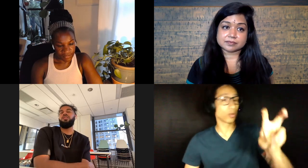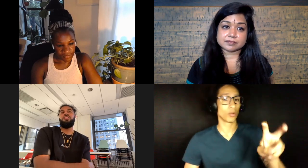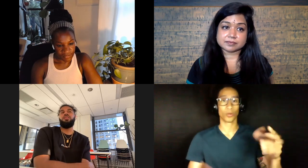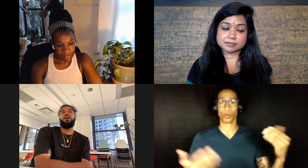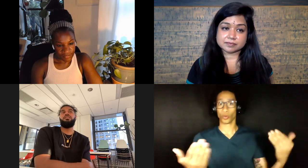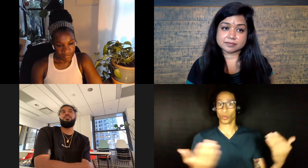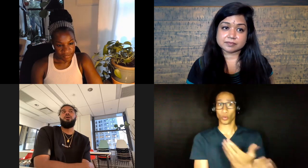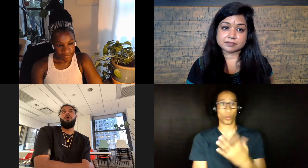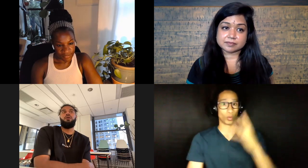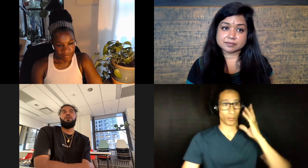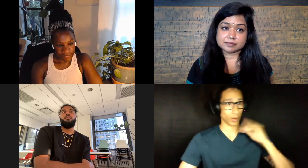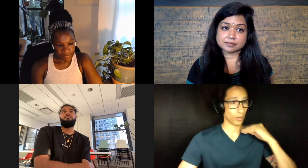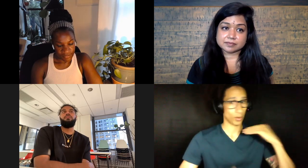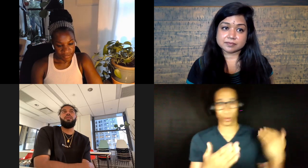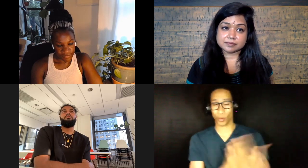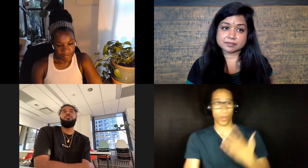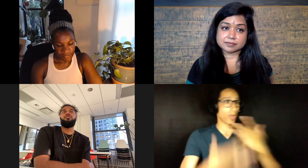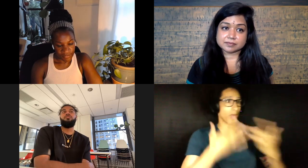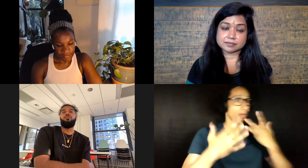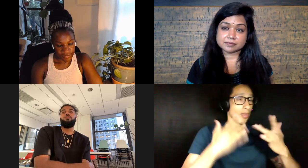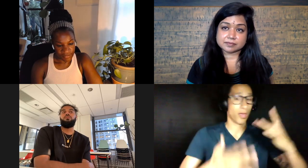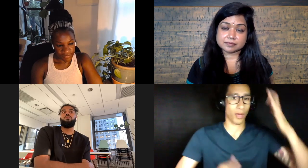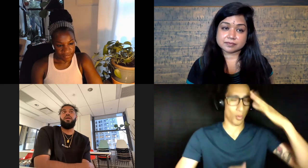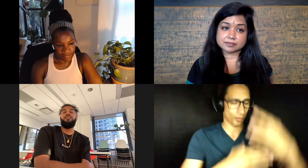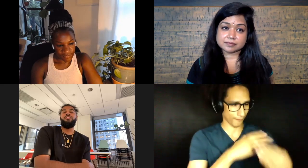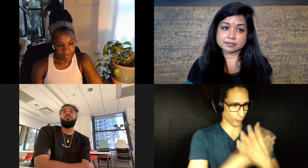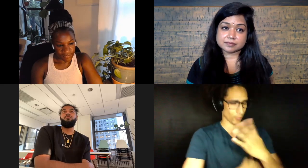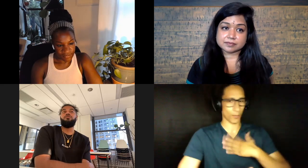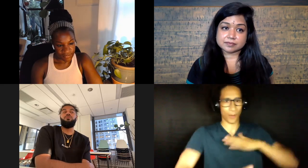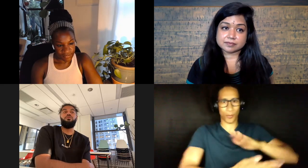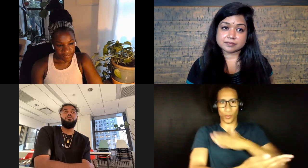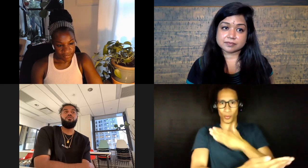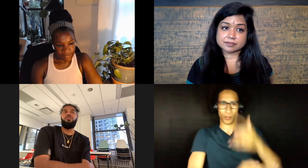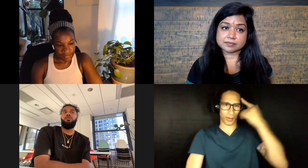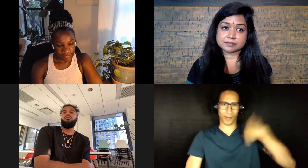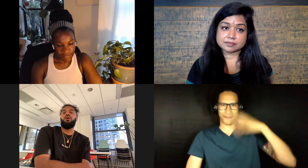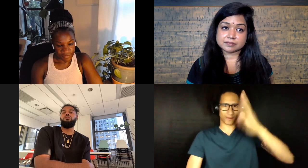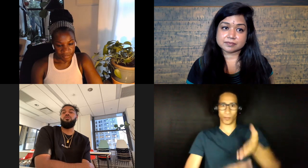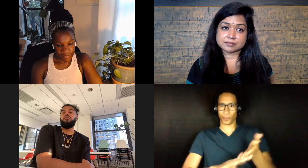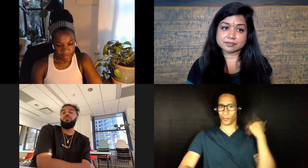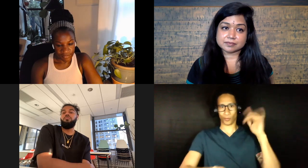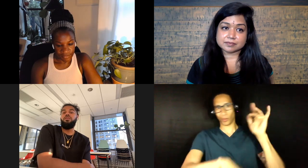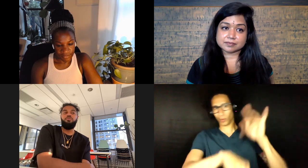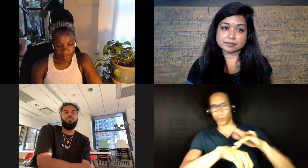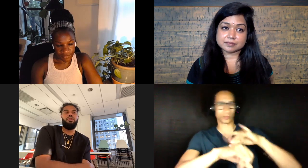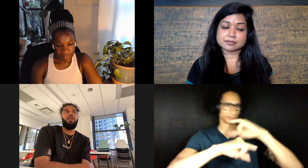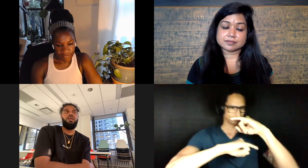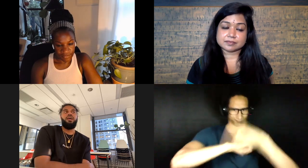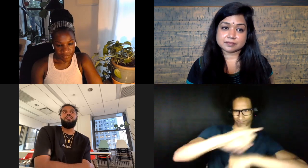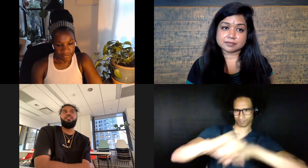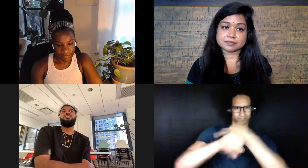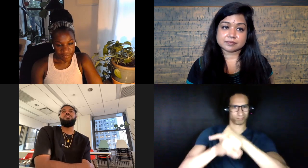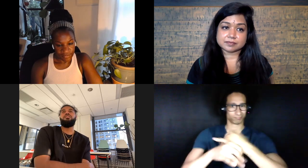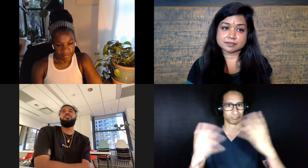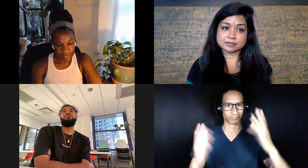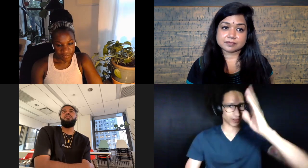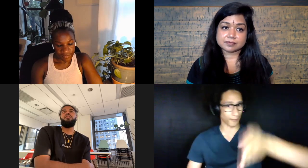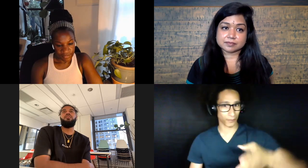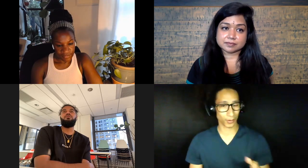know. I've always been inclusive. Another great example would be like, I've always been inclusive of West Indians, always. And there's